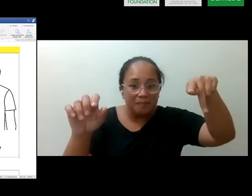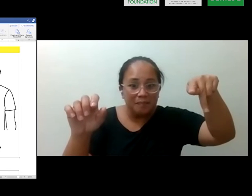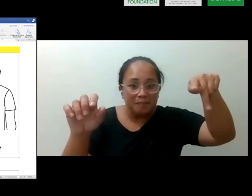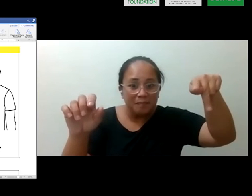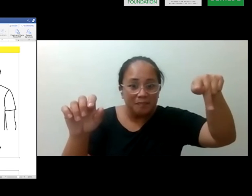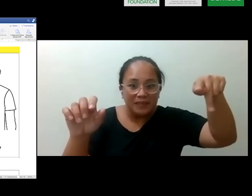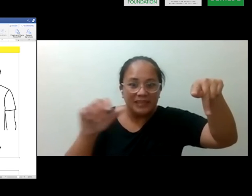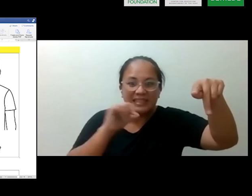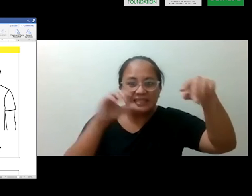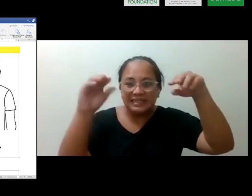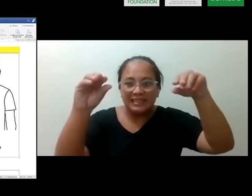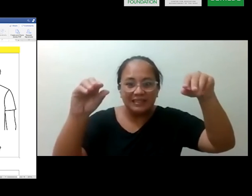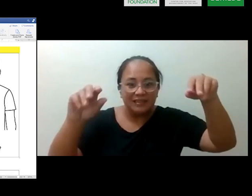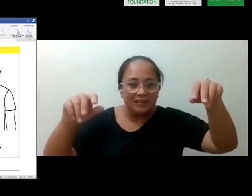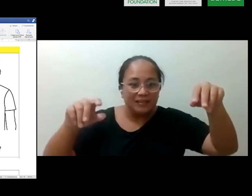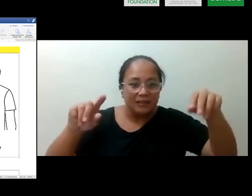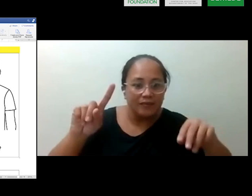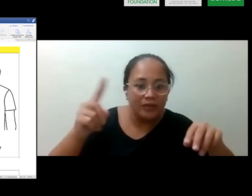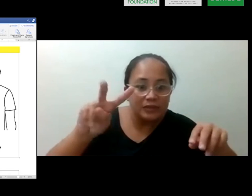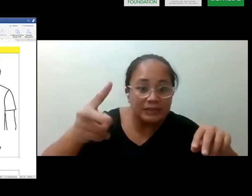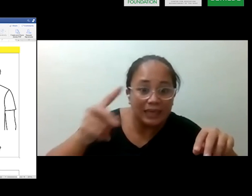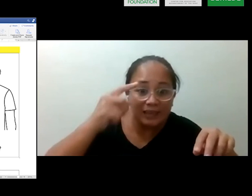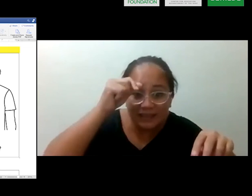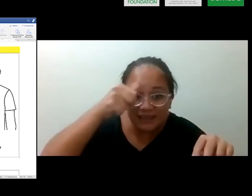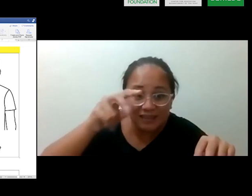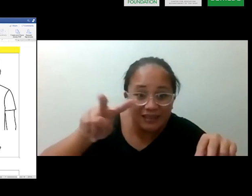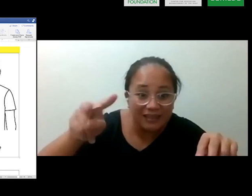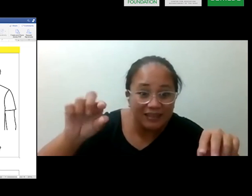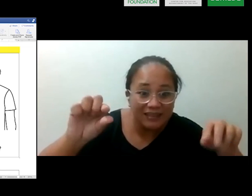Not the first predicate, but the second predicate.